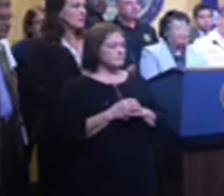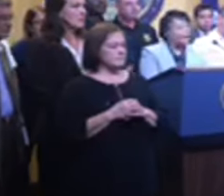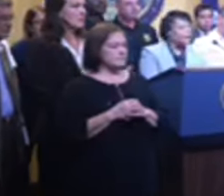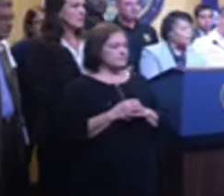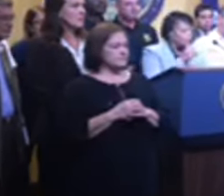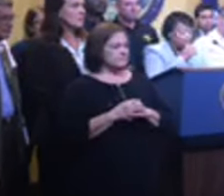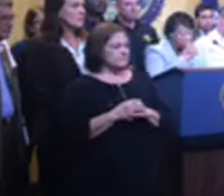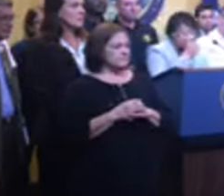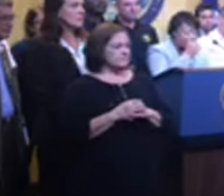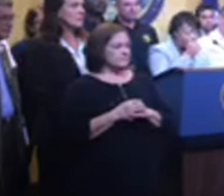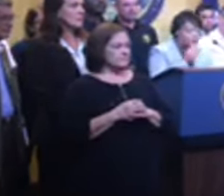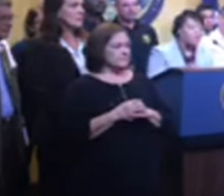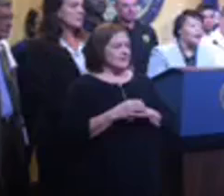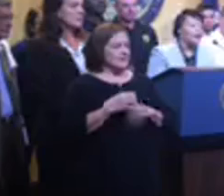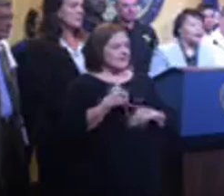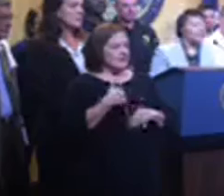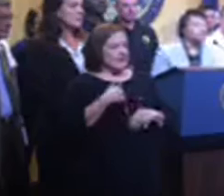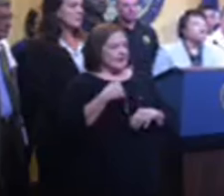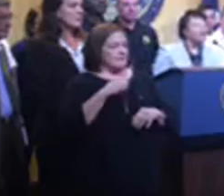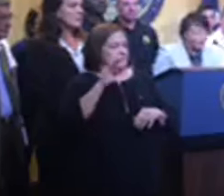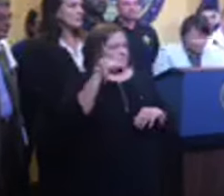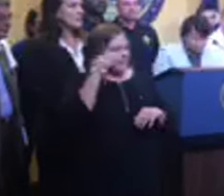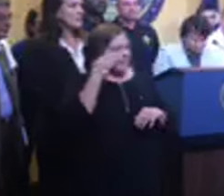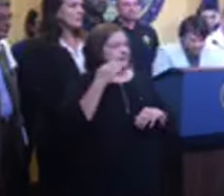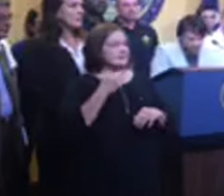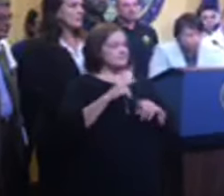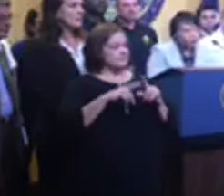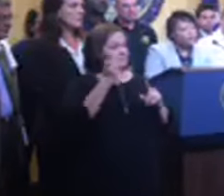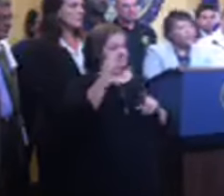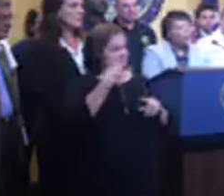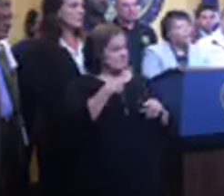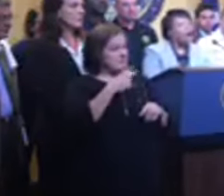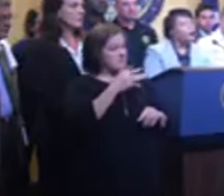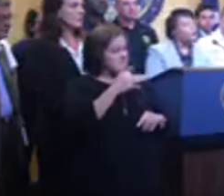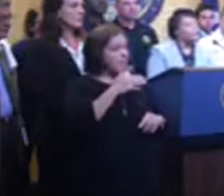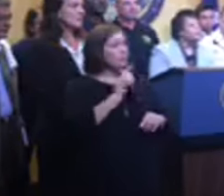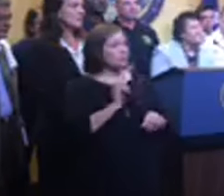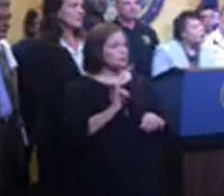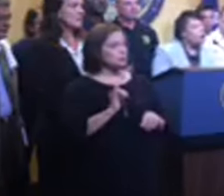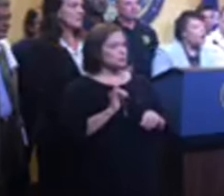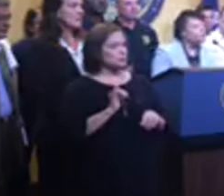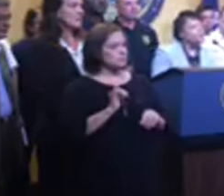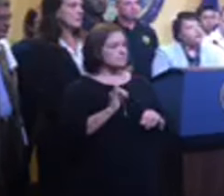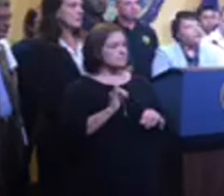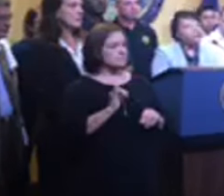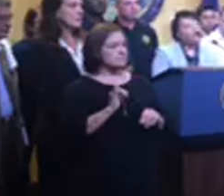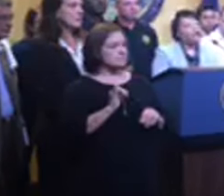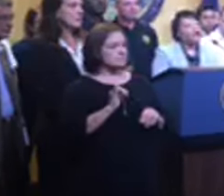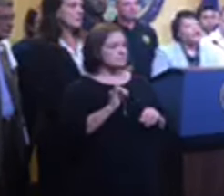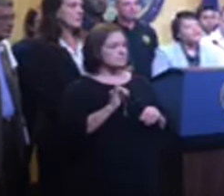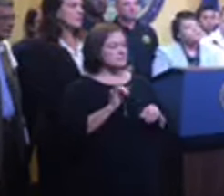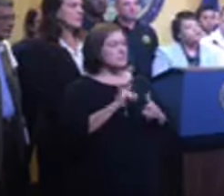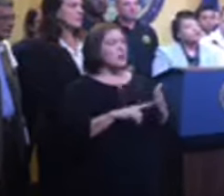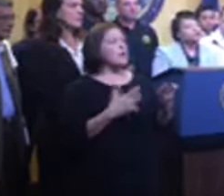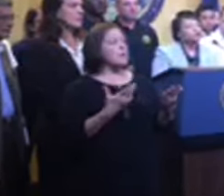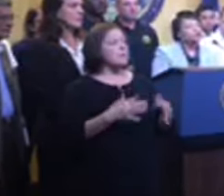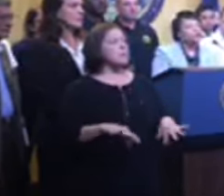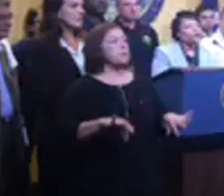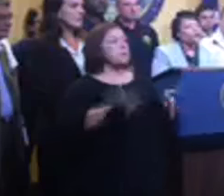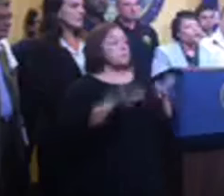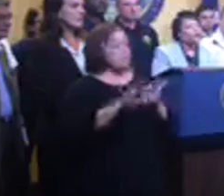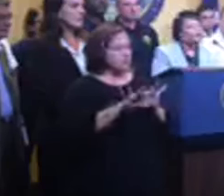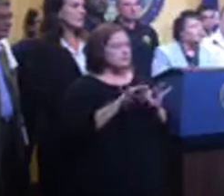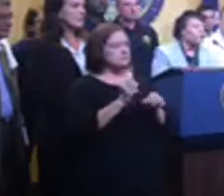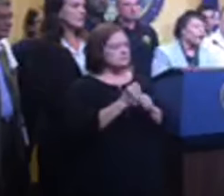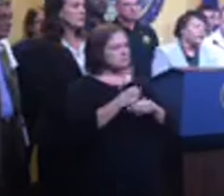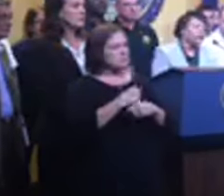being a mayor, but not just a mayor, and being a mother, you knew the priority for me was always making sure that